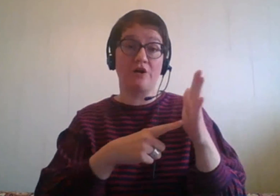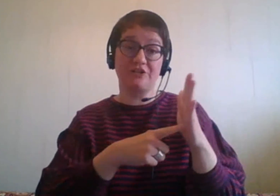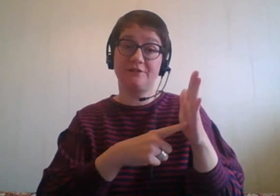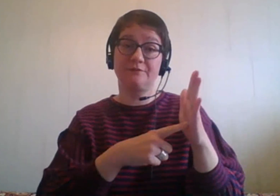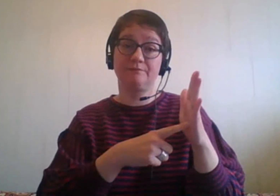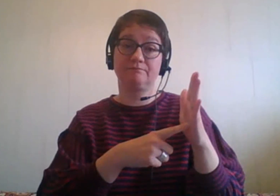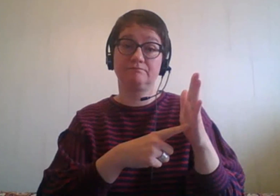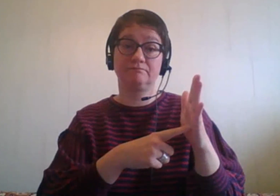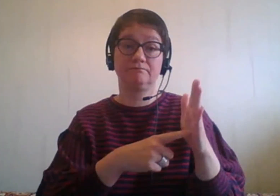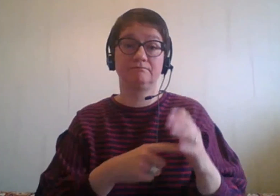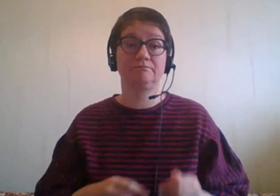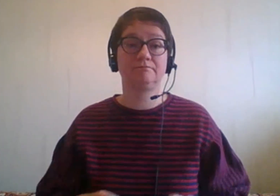Important.